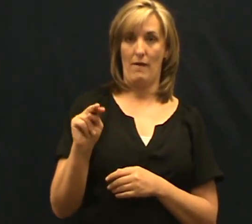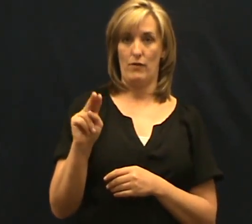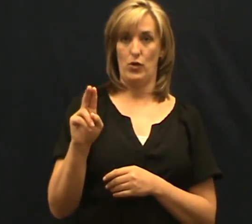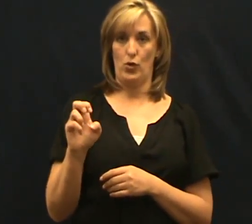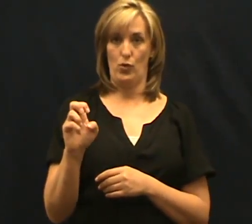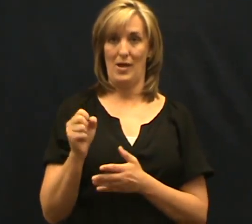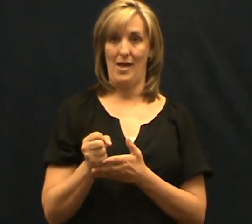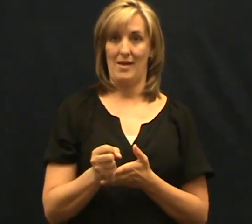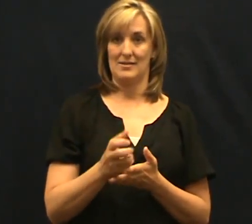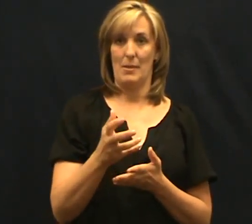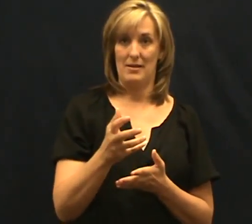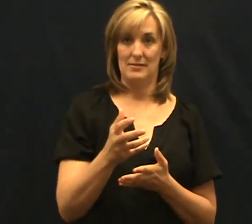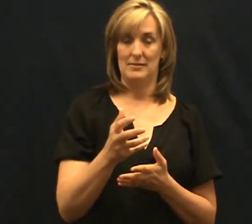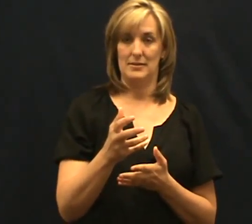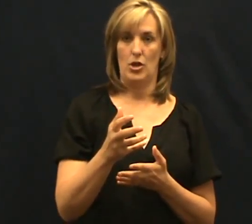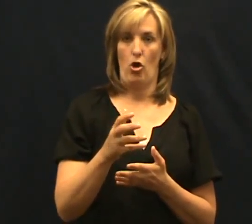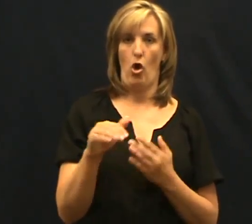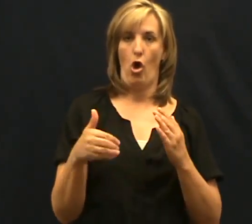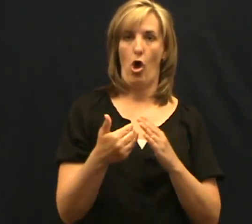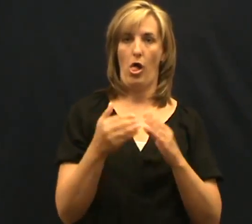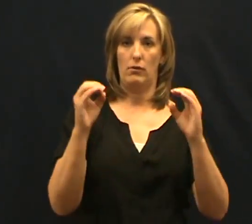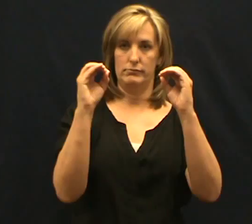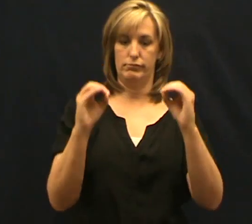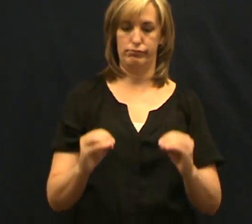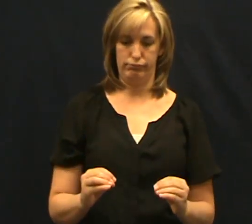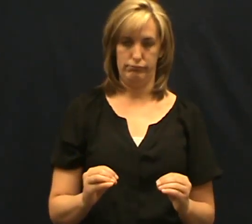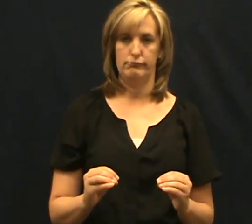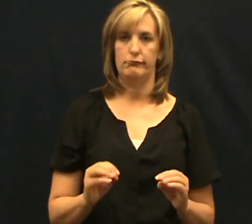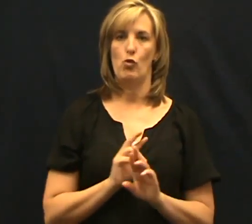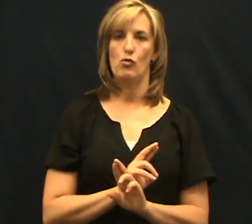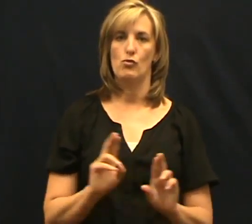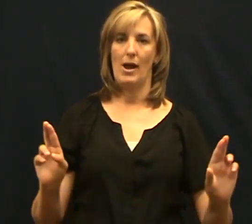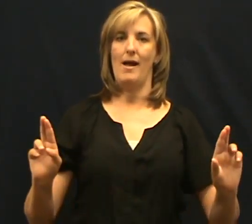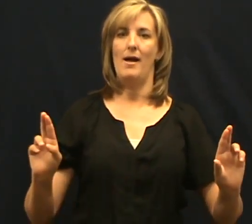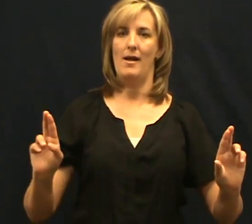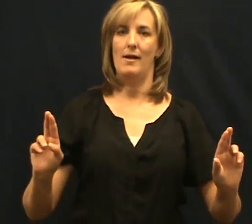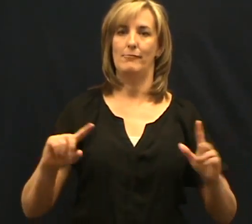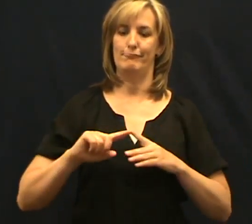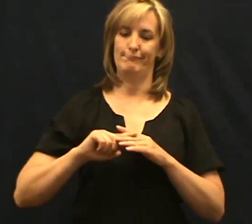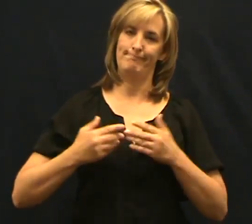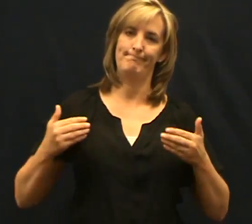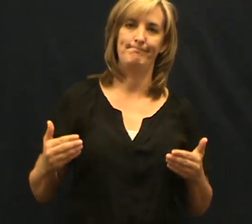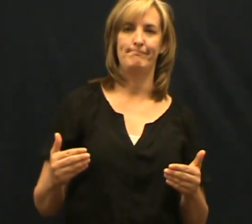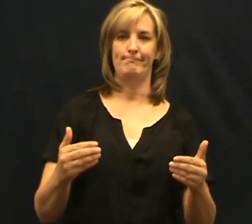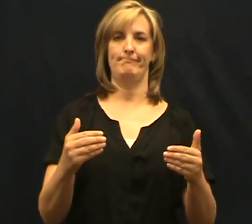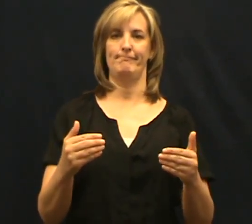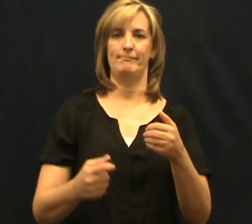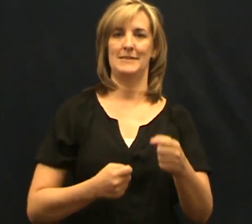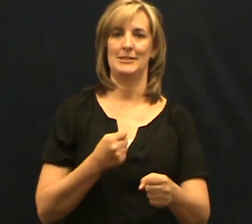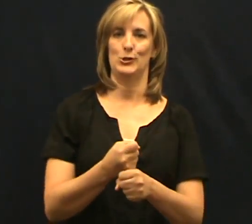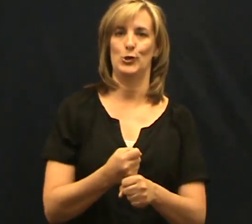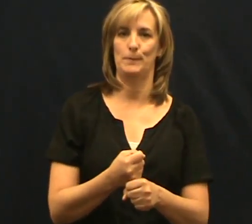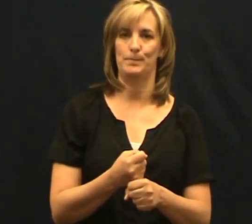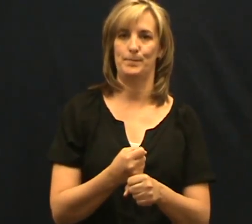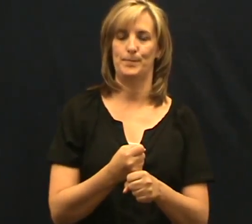they're all going to have zero balances, and they'll be ready to begin the next year of recording revenues and expenses and